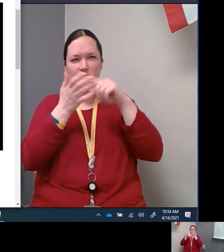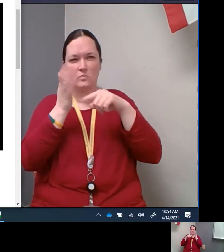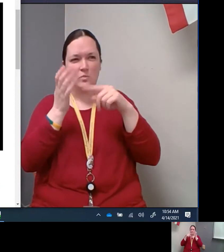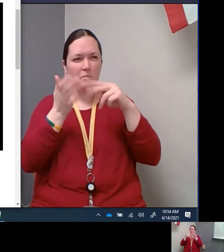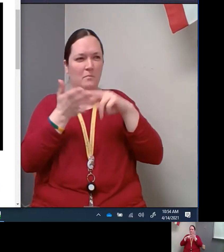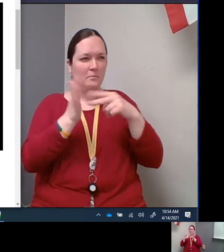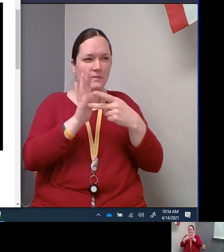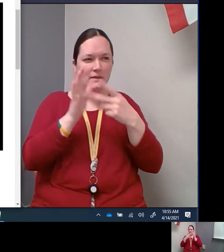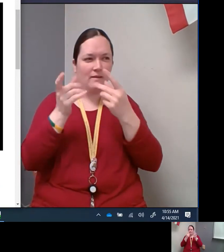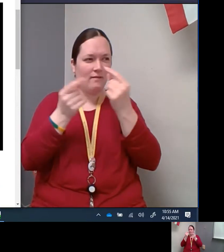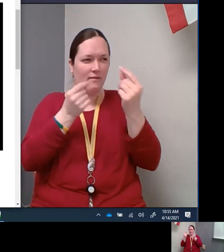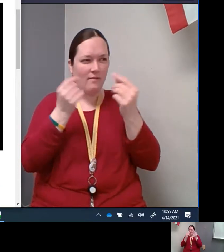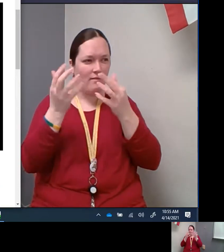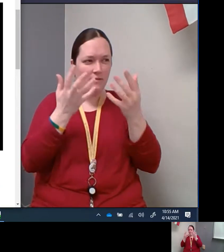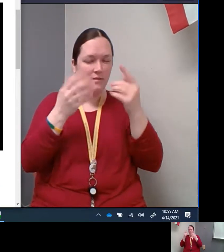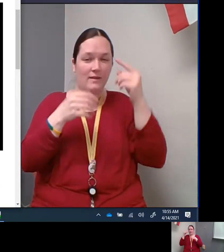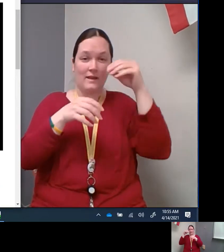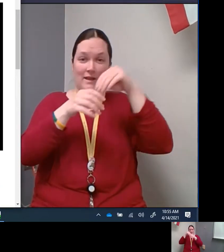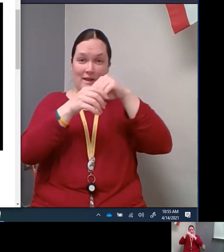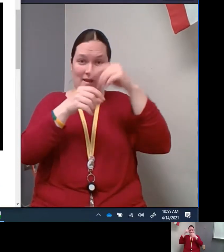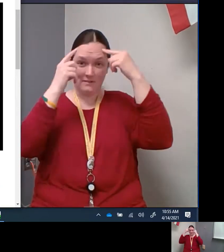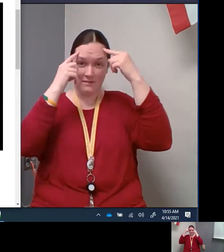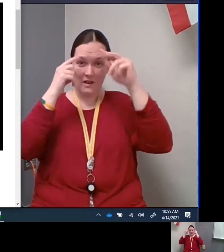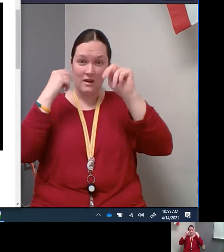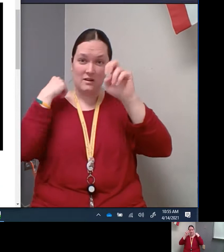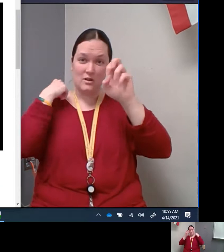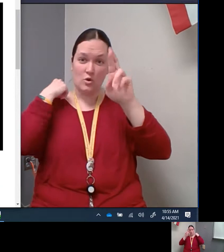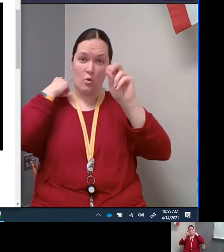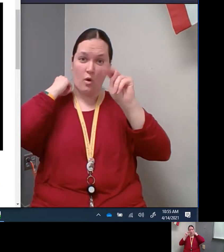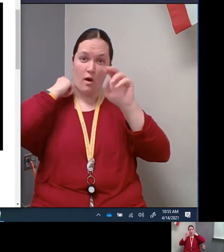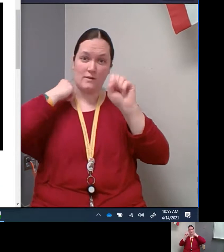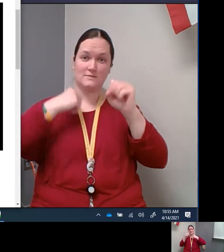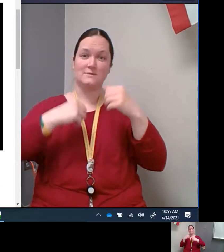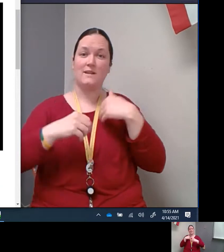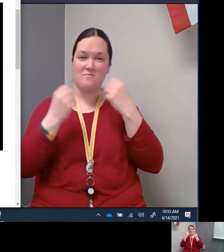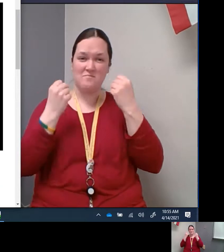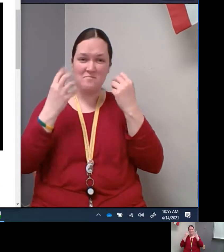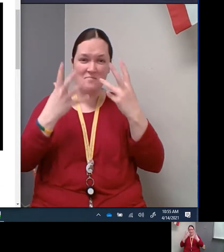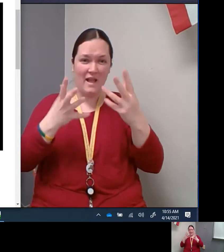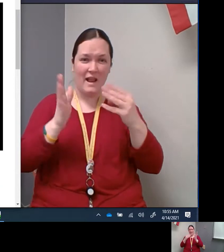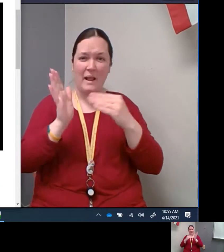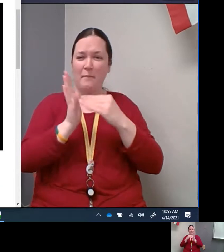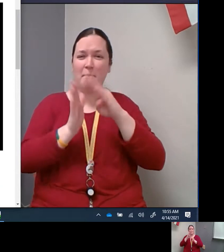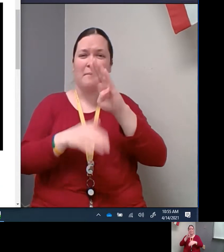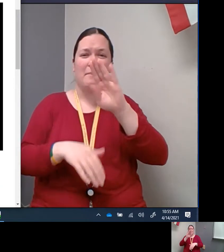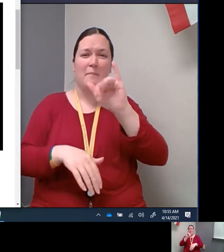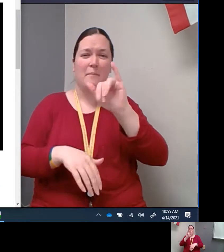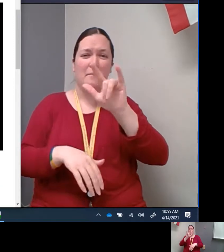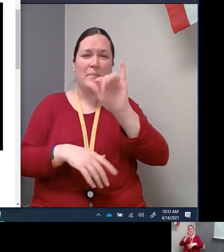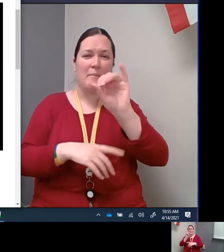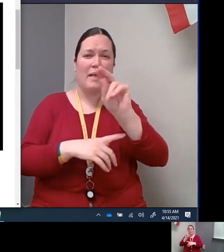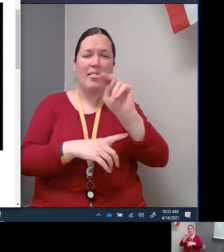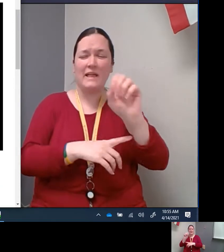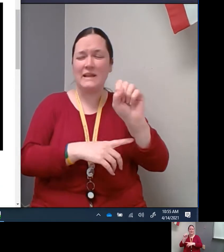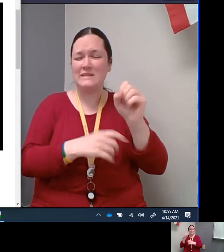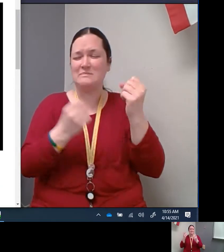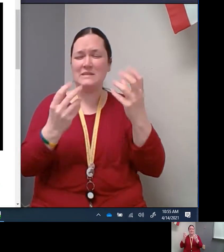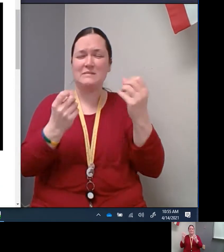Now, what makes up that cerebrum are going to be all these neurons. There's tons of neurons that are connected together, billions of neurons and billions